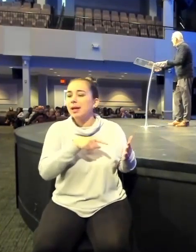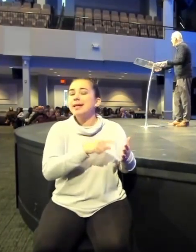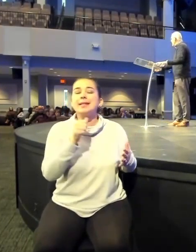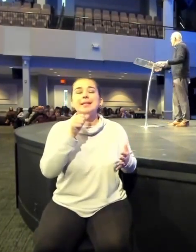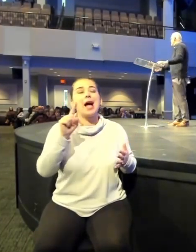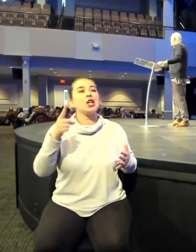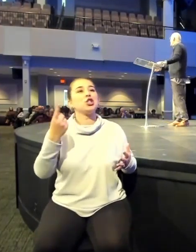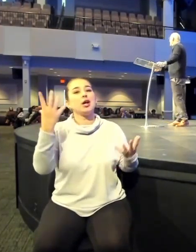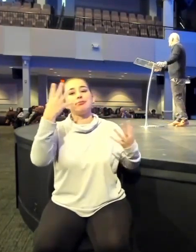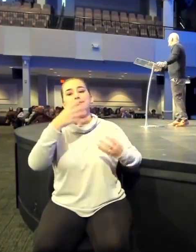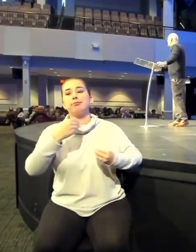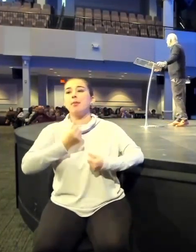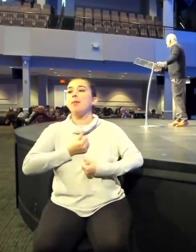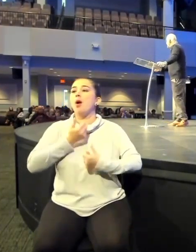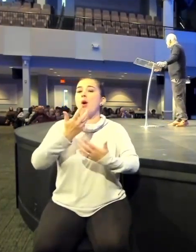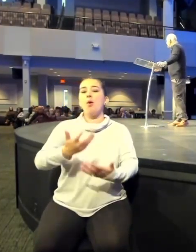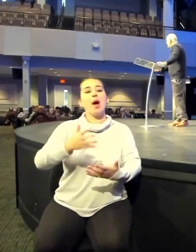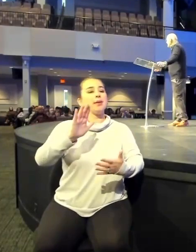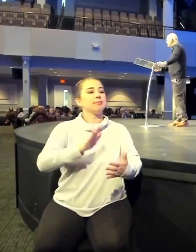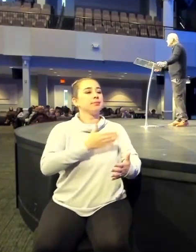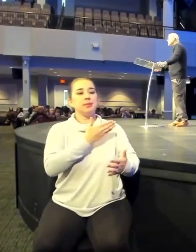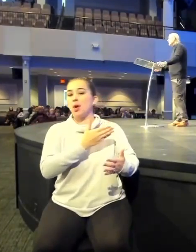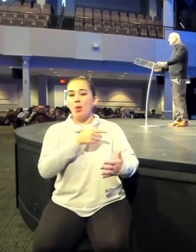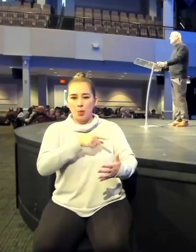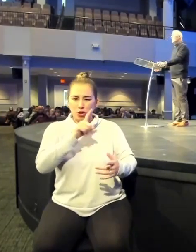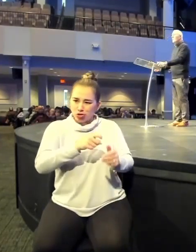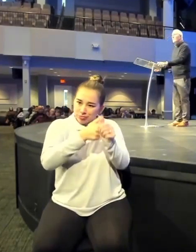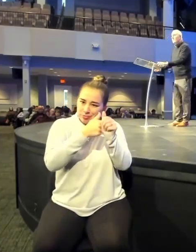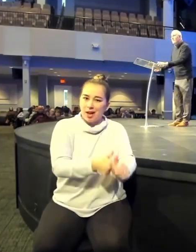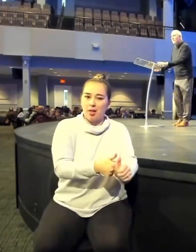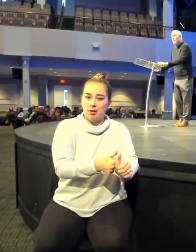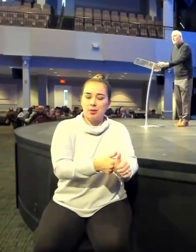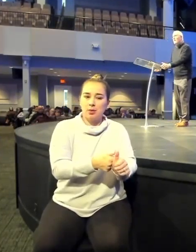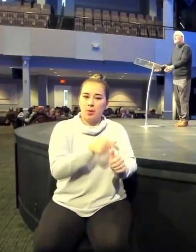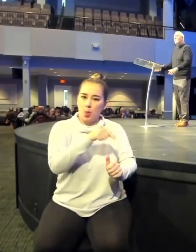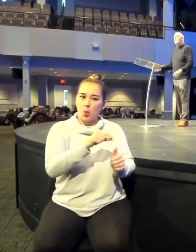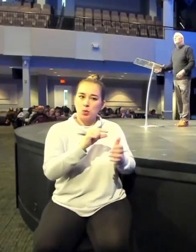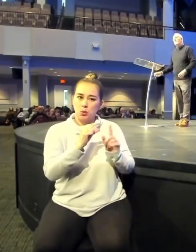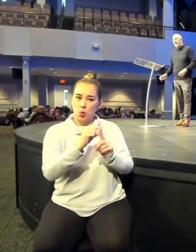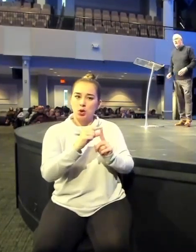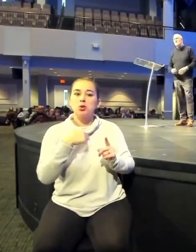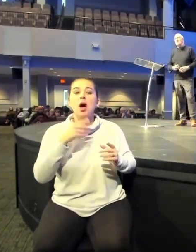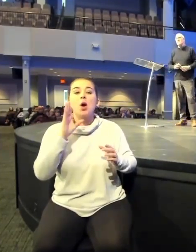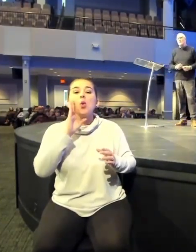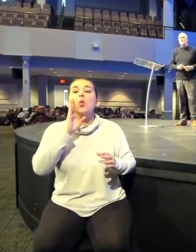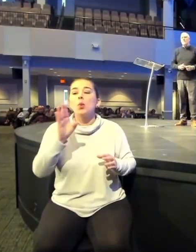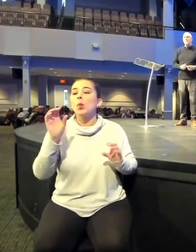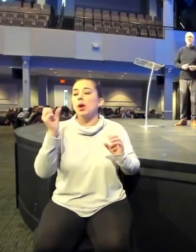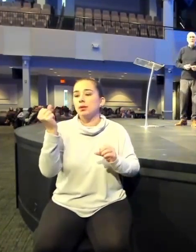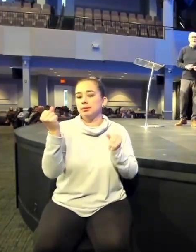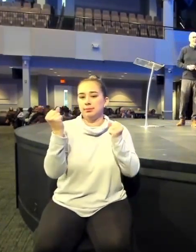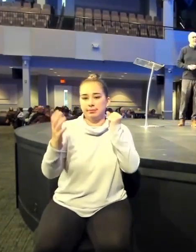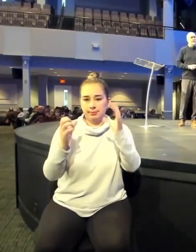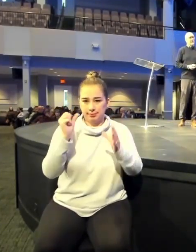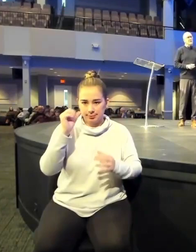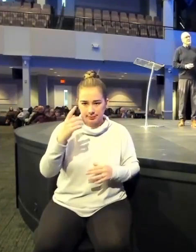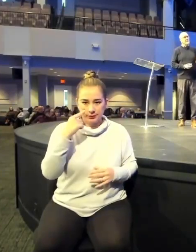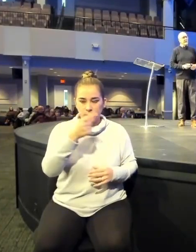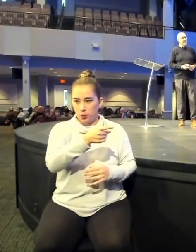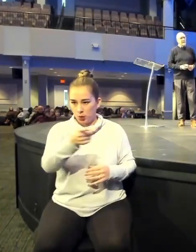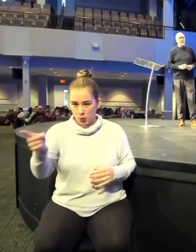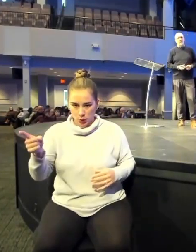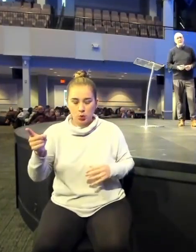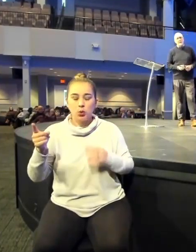be poetic. They're meant to be the way that we live. So I want to read for you a very familiar passage of Scripture. And I'll read it